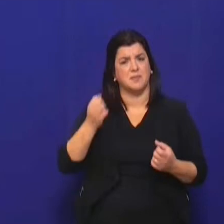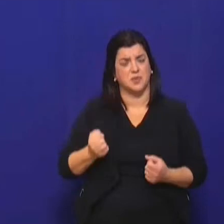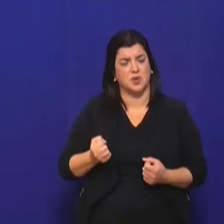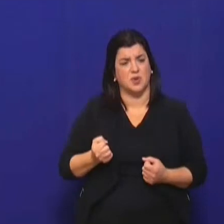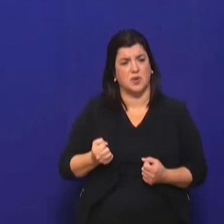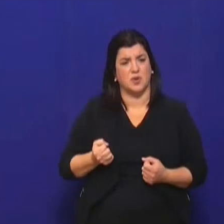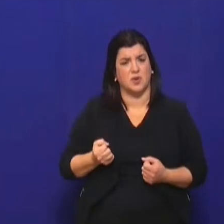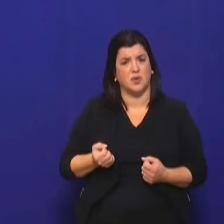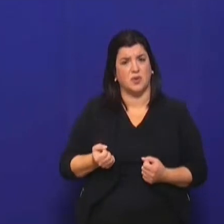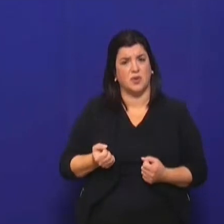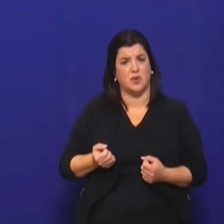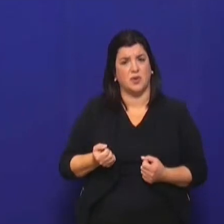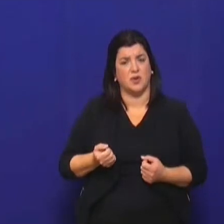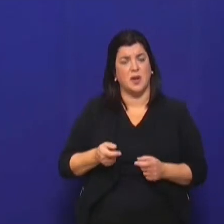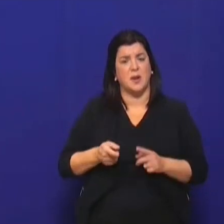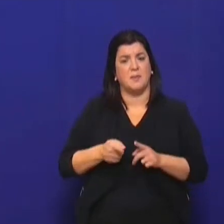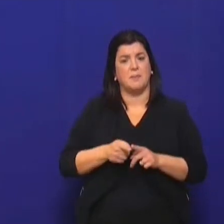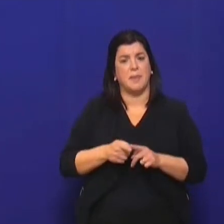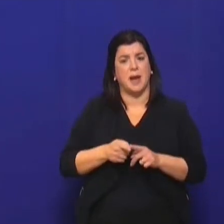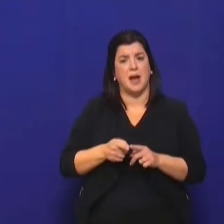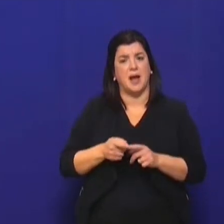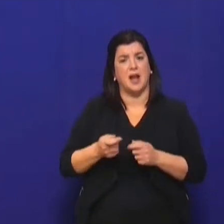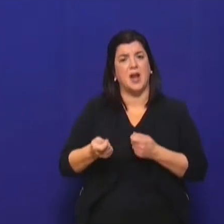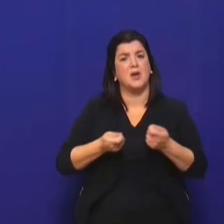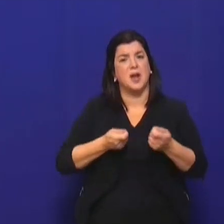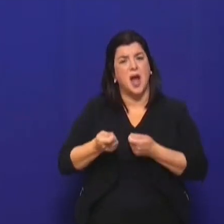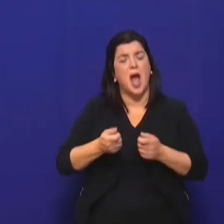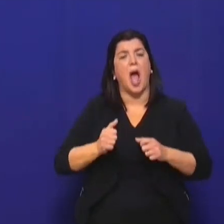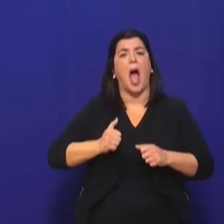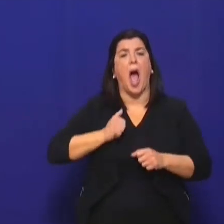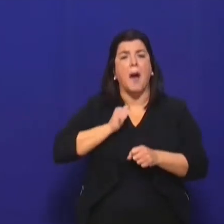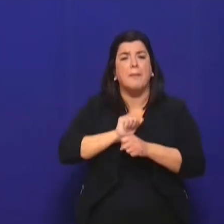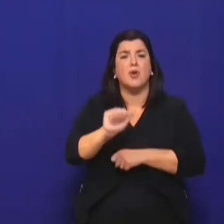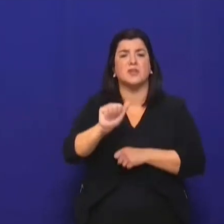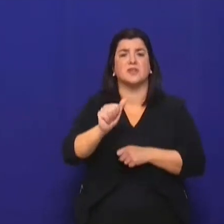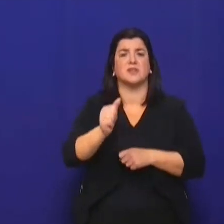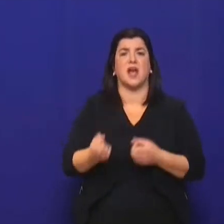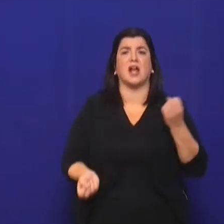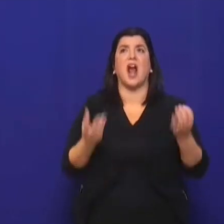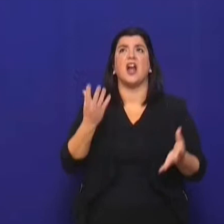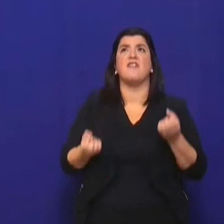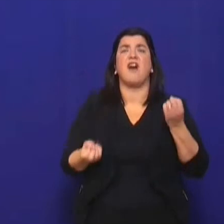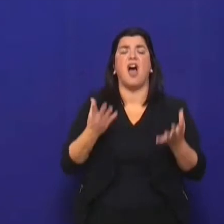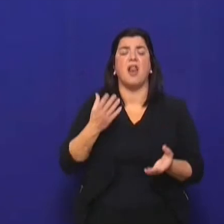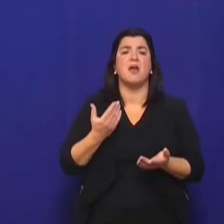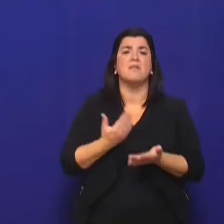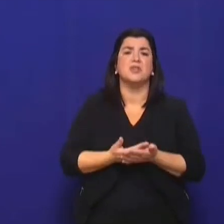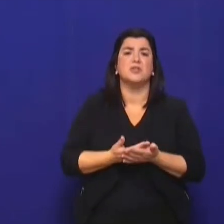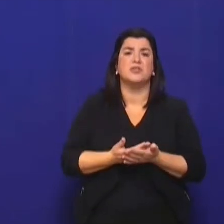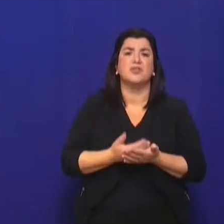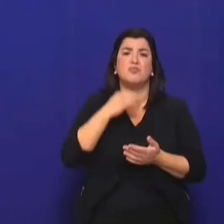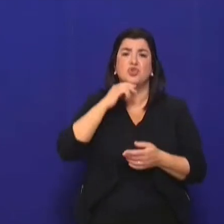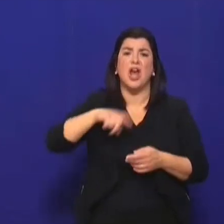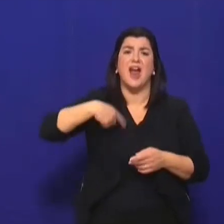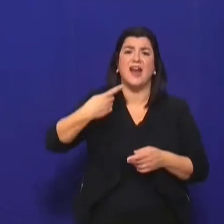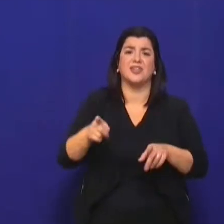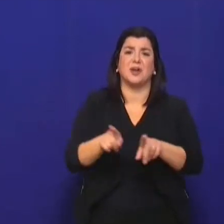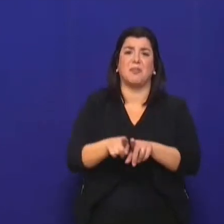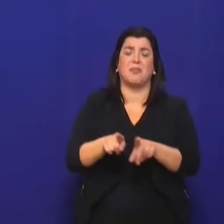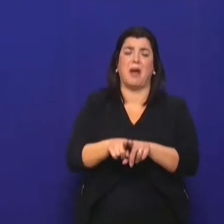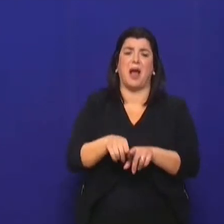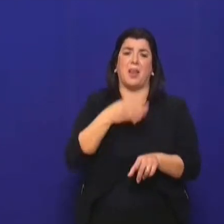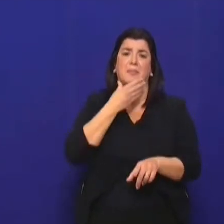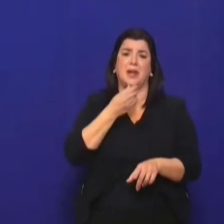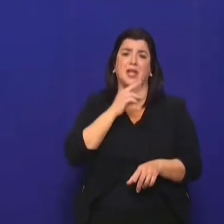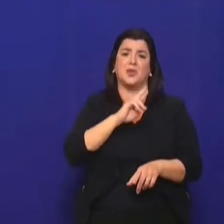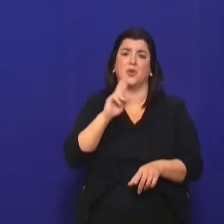restrizzjonijiet temporani għal żmien il-karnival biex forsi nipprevjenu t-tip ta' public gatherings li bdejna naraw bħalhom waqt l-ewwel tas-sena